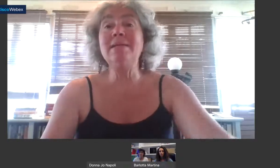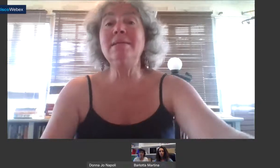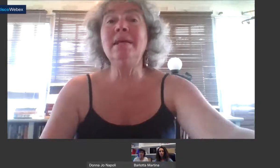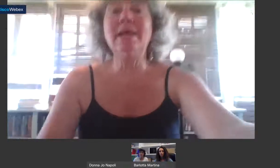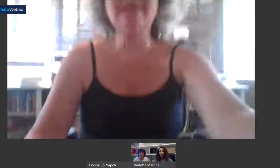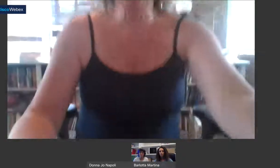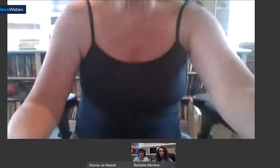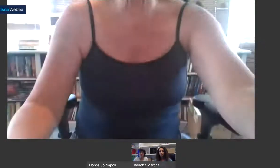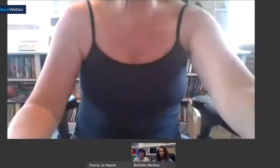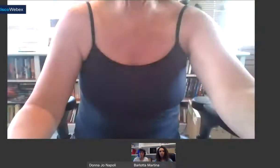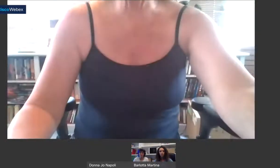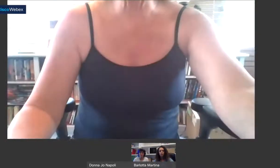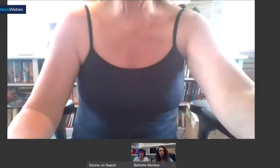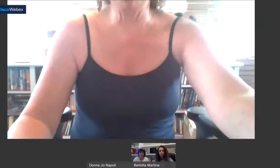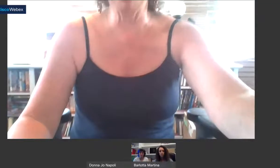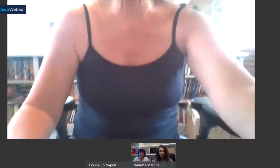then sometimes,